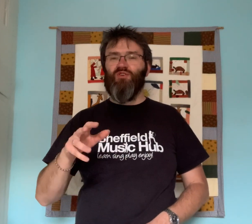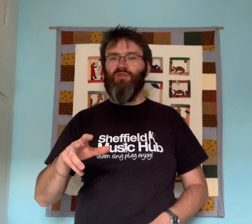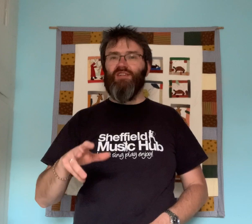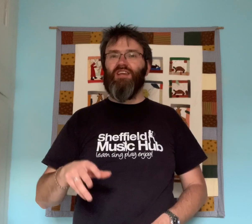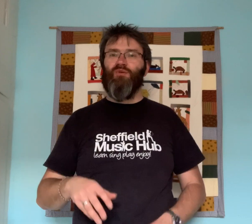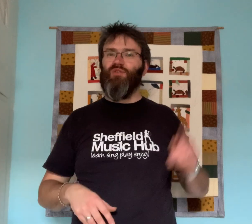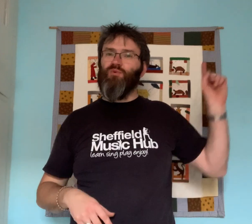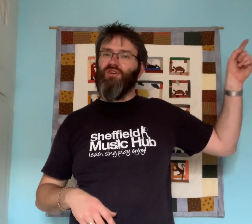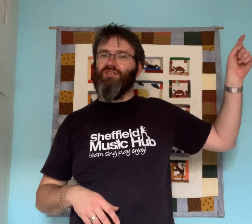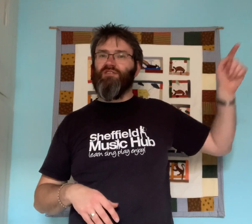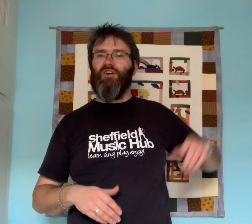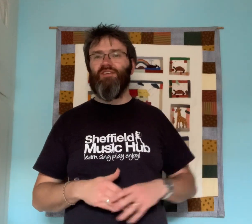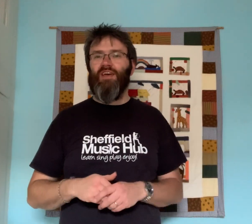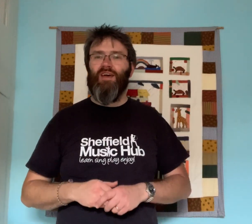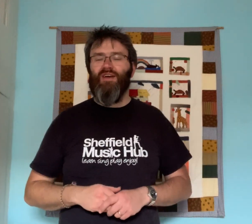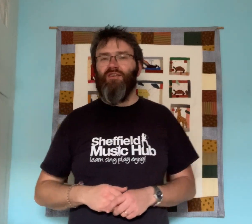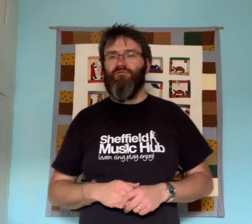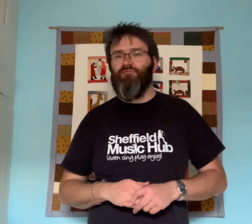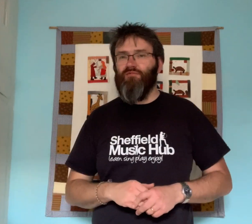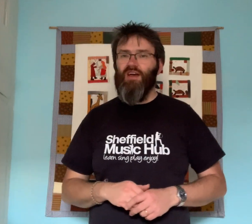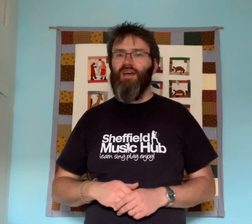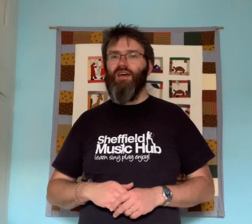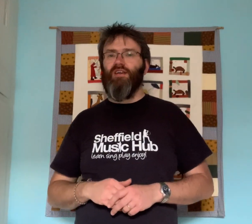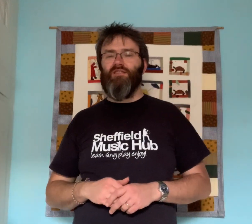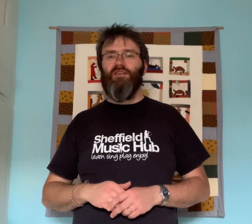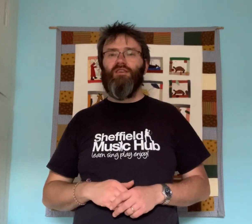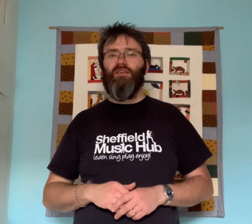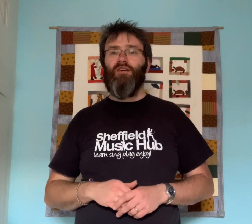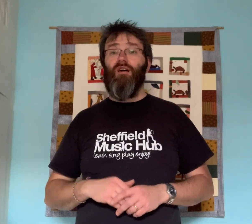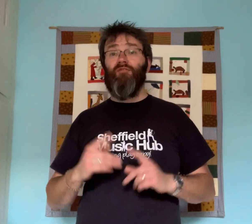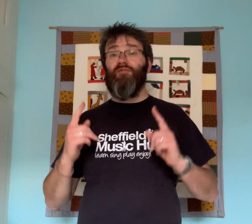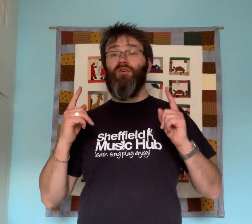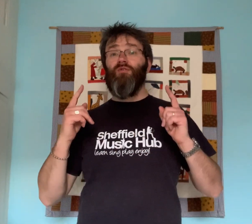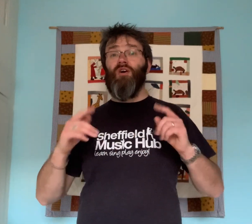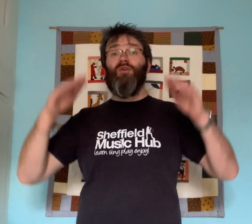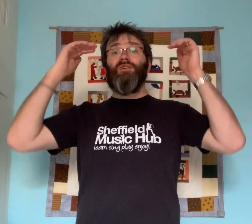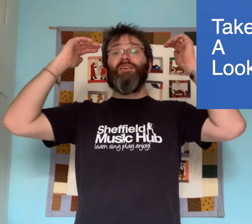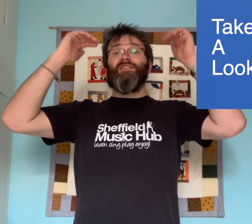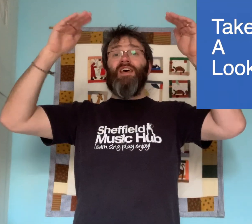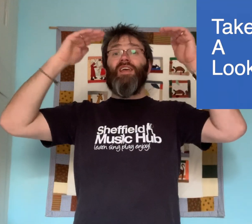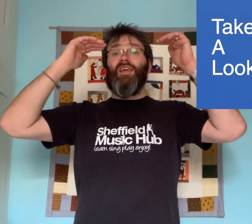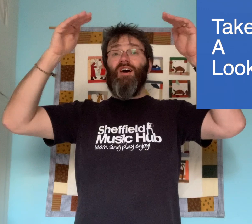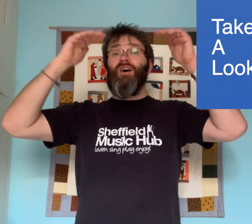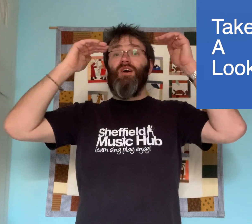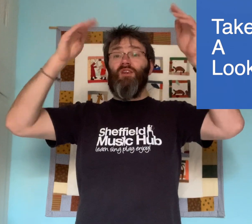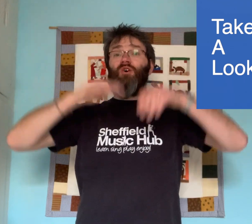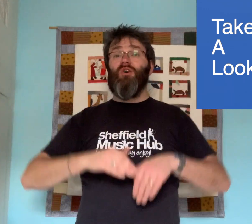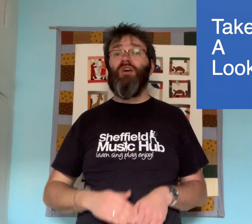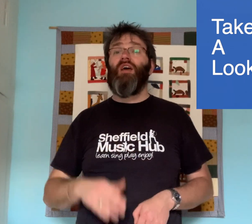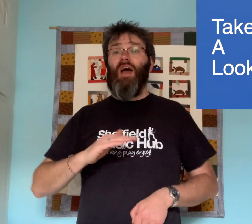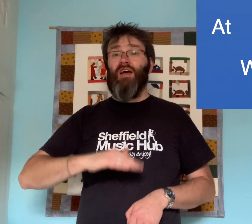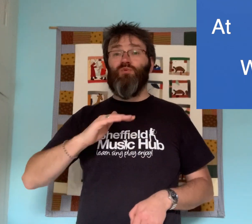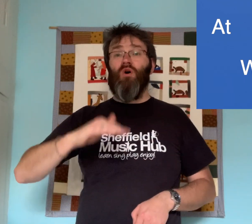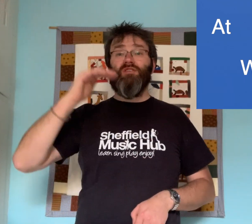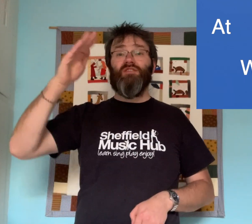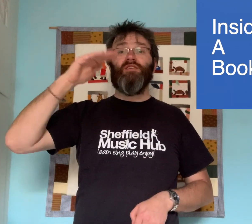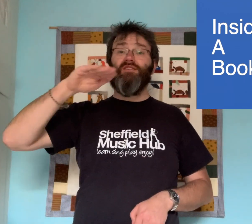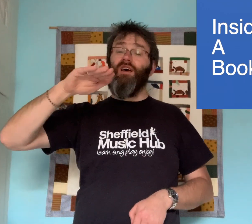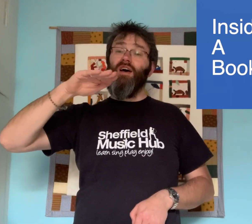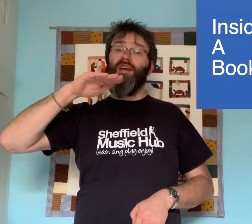that together with the words at the side here. Ready, off you go. Take a look at what's inside